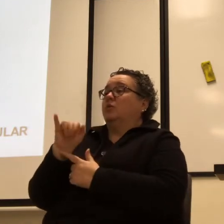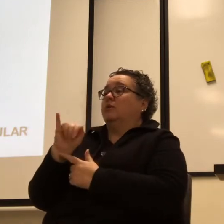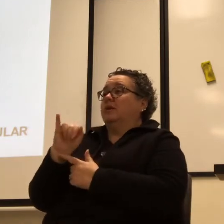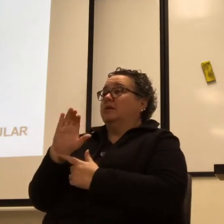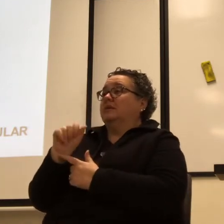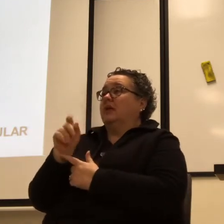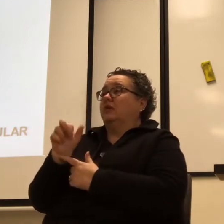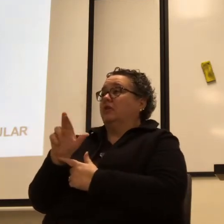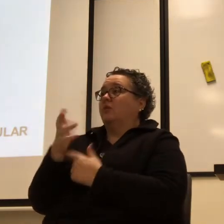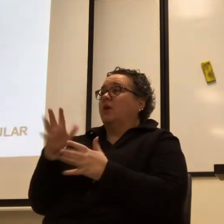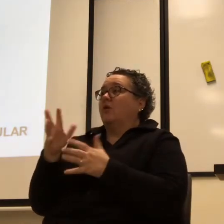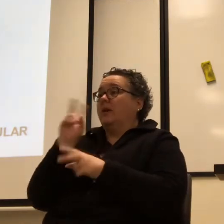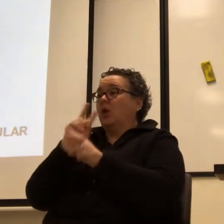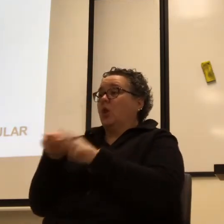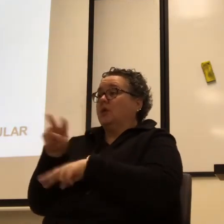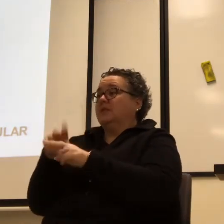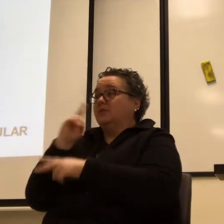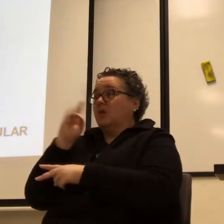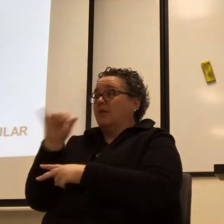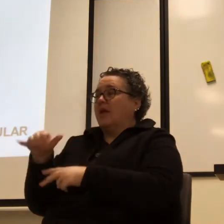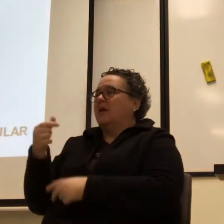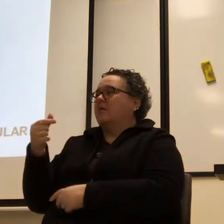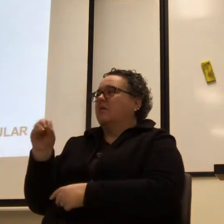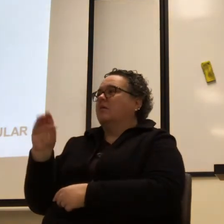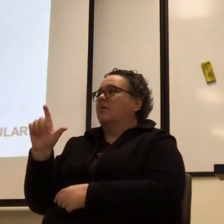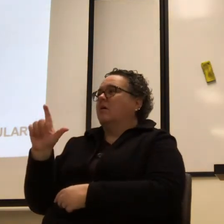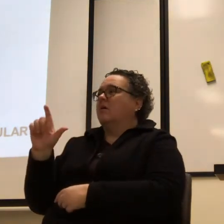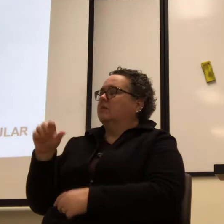we already looked at was the goblet cell.